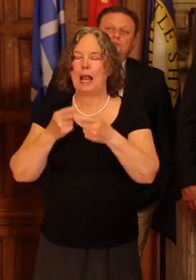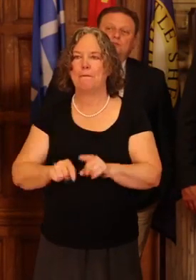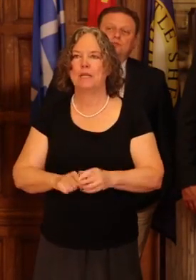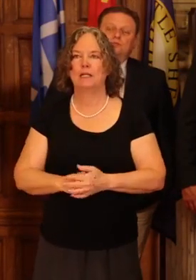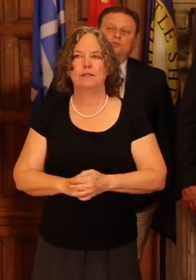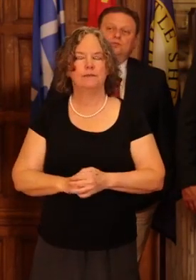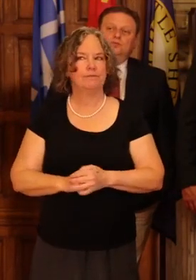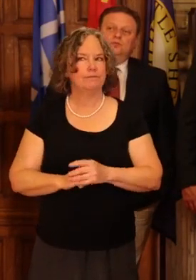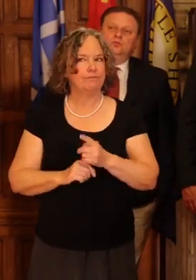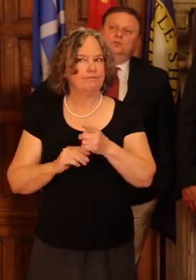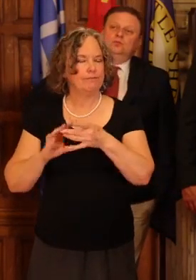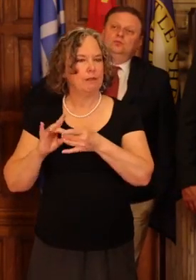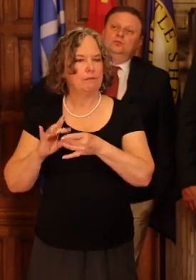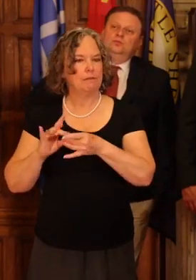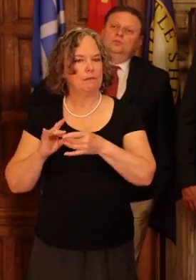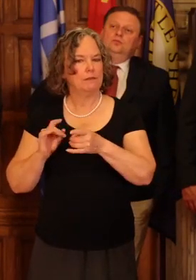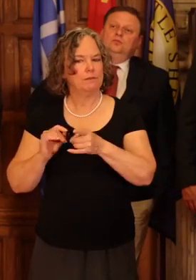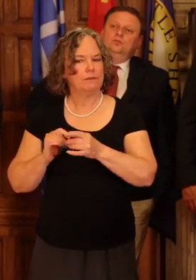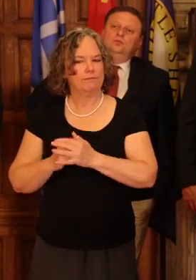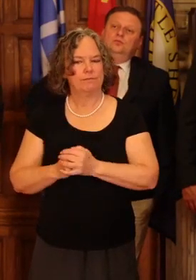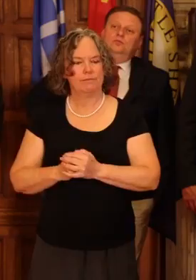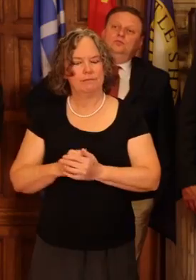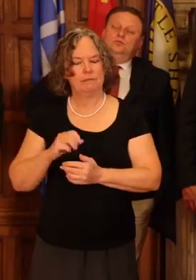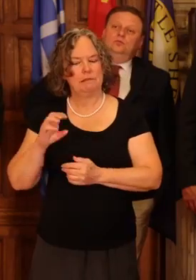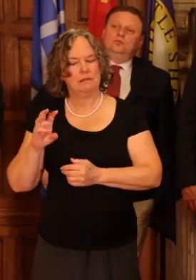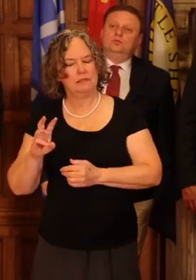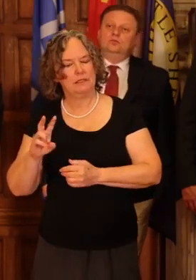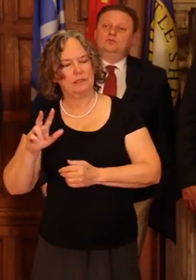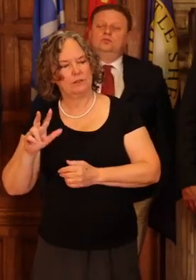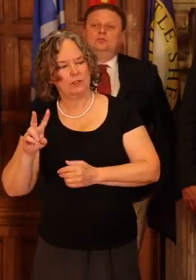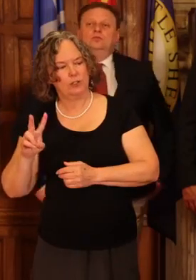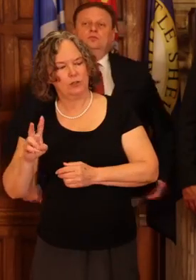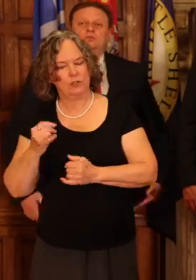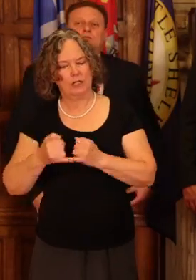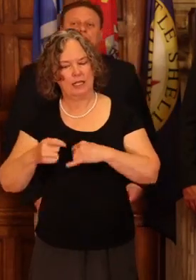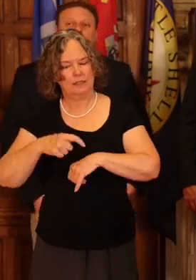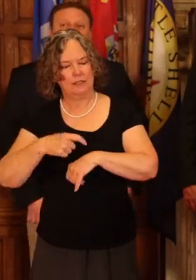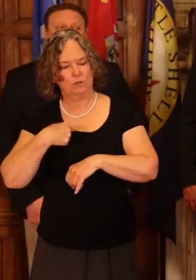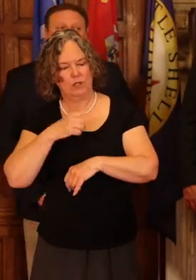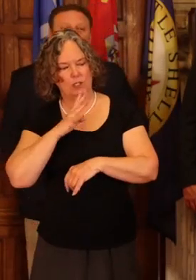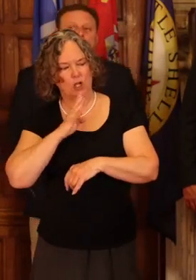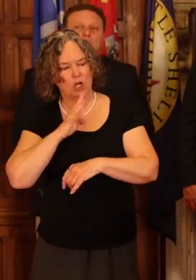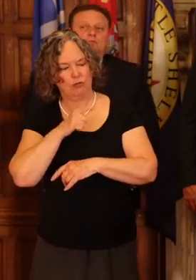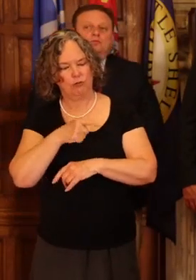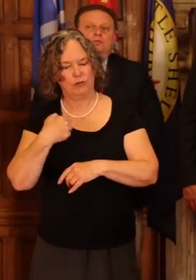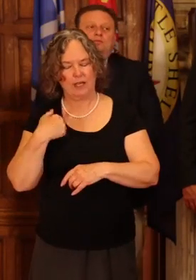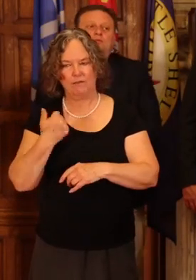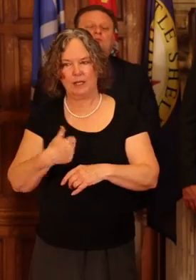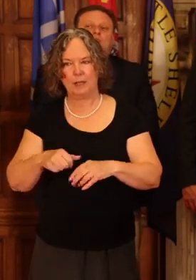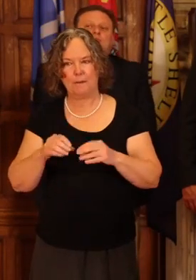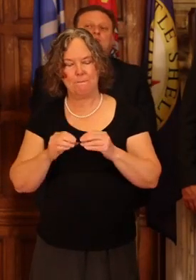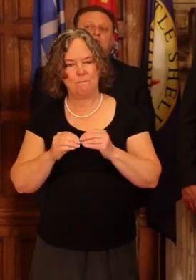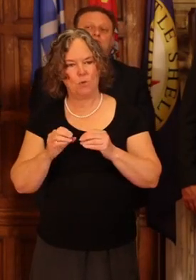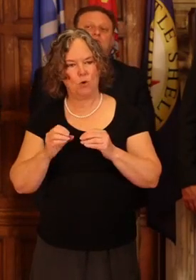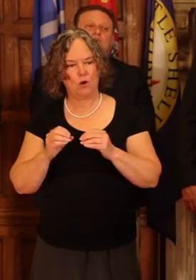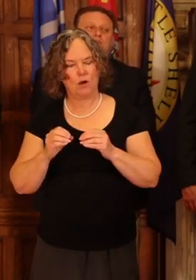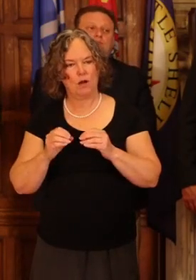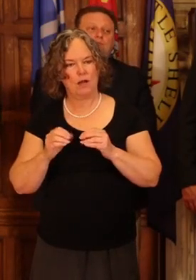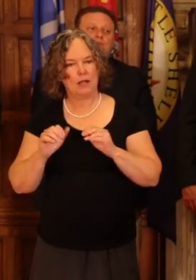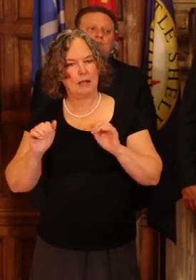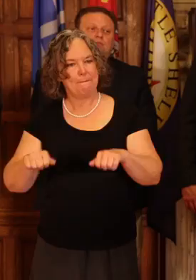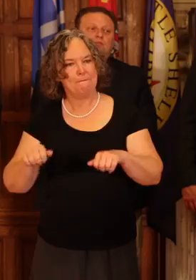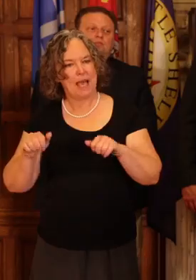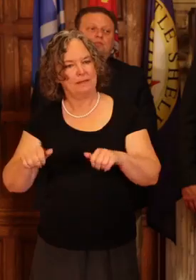for 632. From whatever we last talked about, do you have any more information on what the capacity is in terms of labor